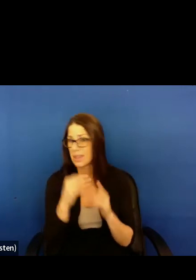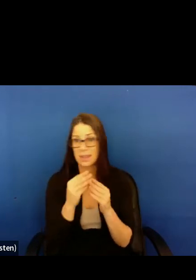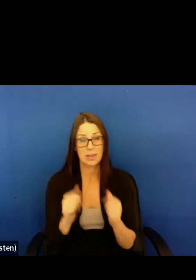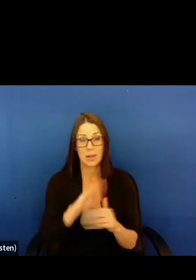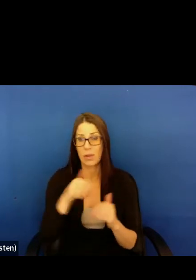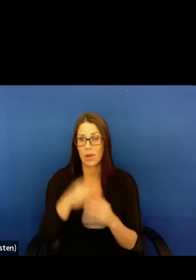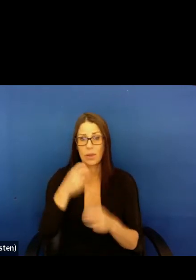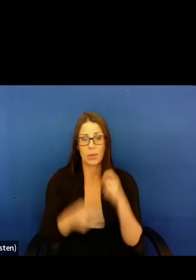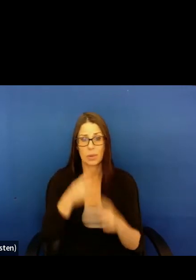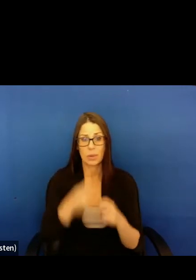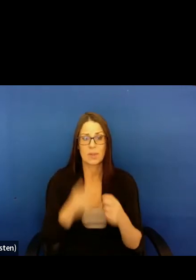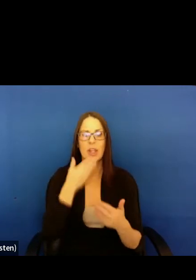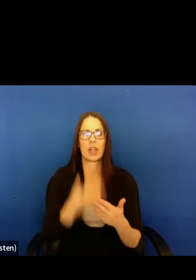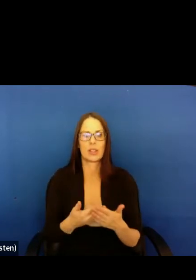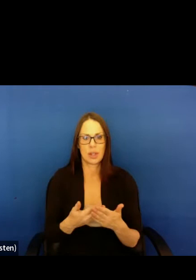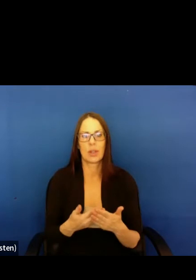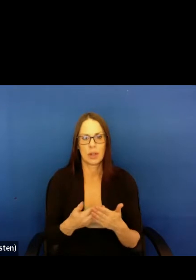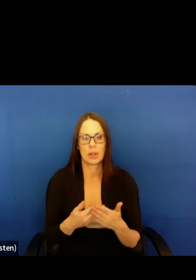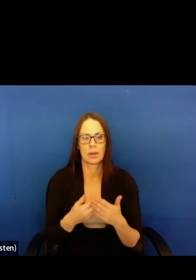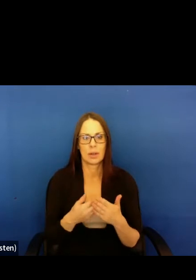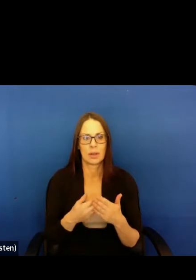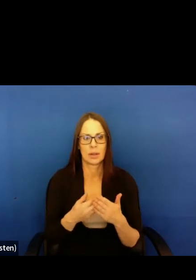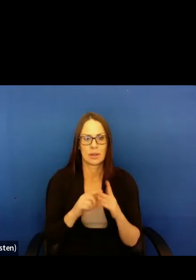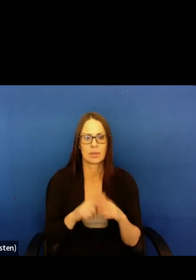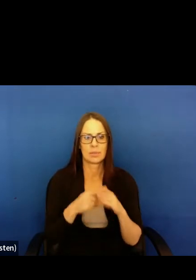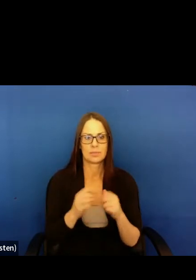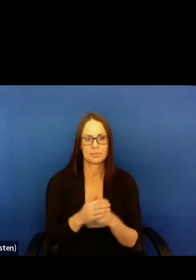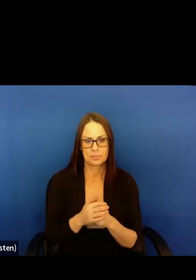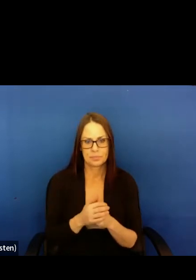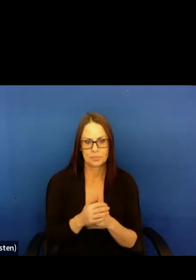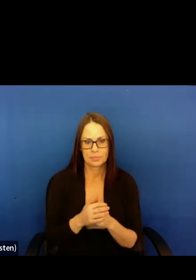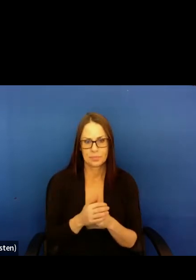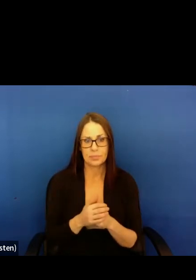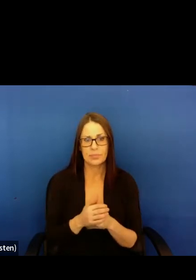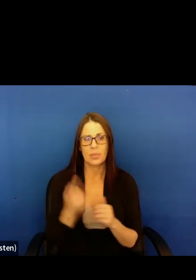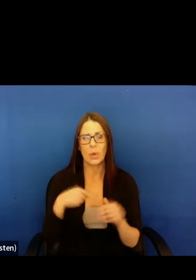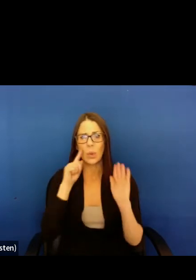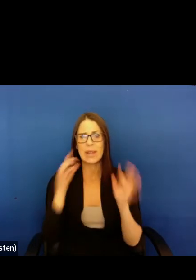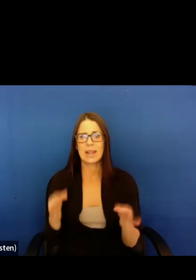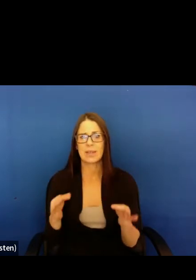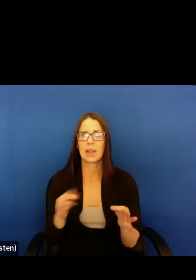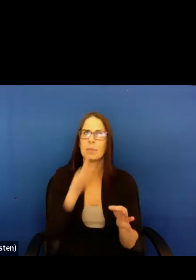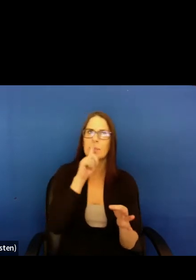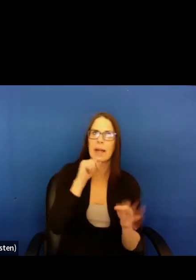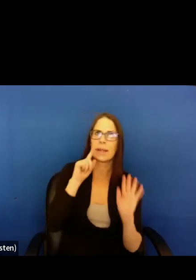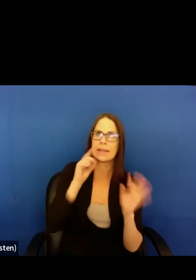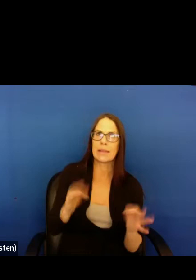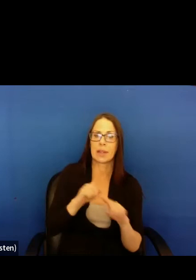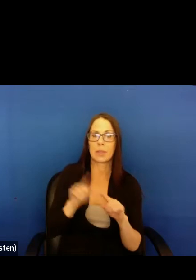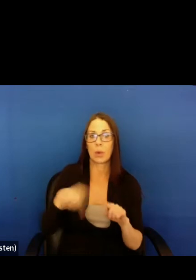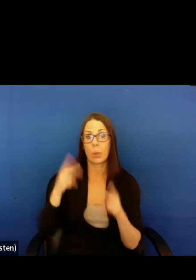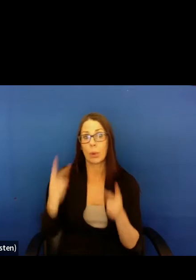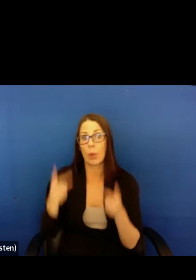first pass in my opinion. We're definitely going to engage, well, I shouldn't say definitely, but we are proposing that